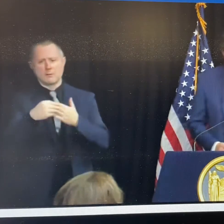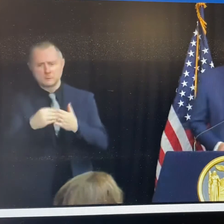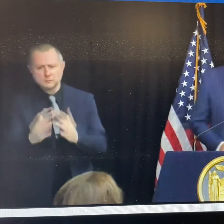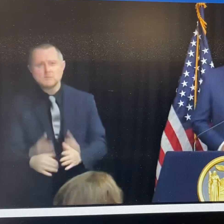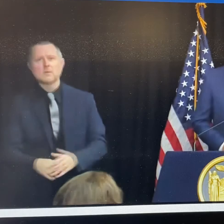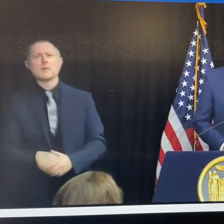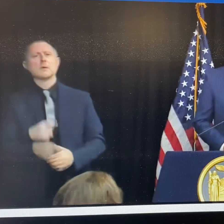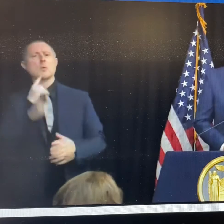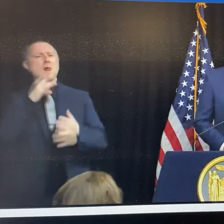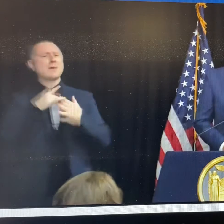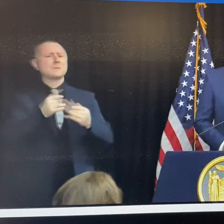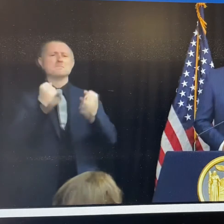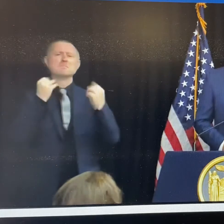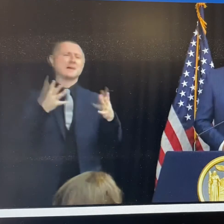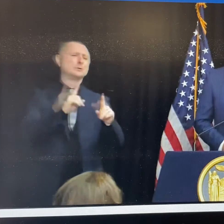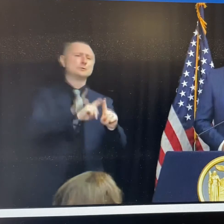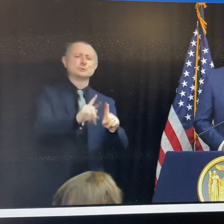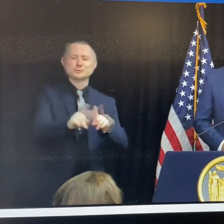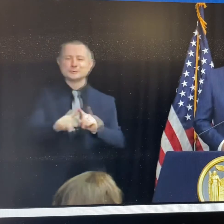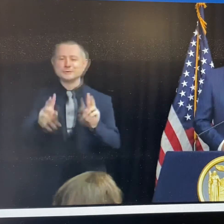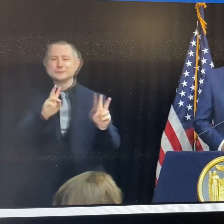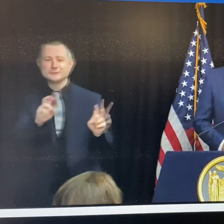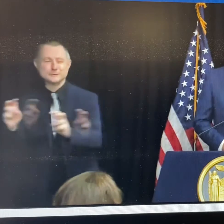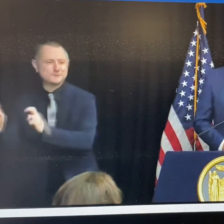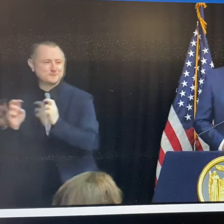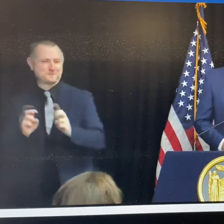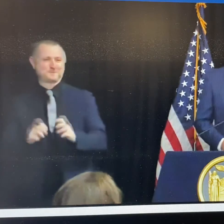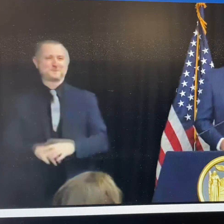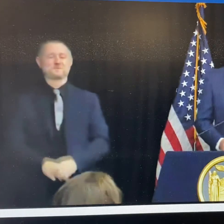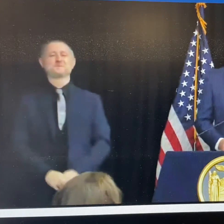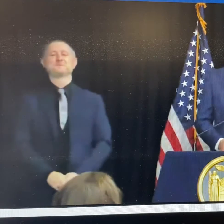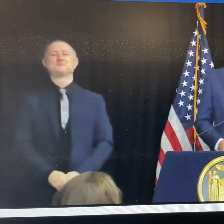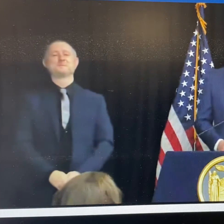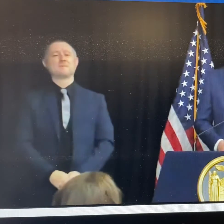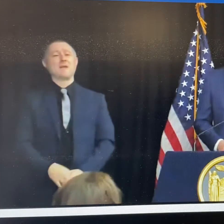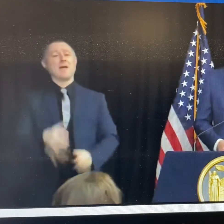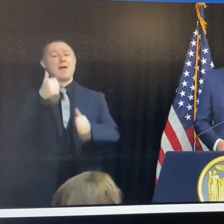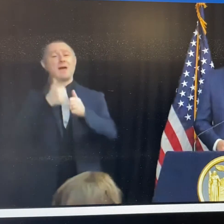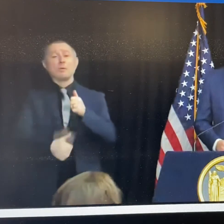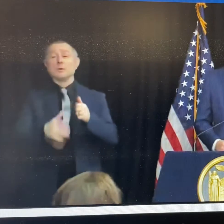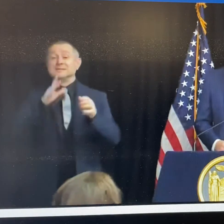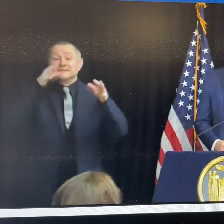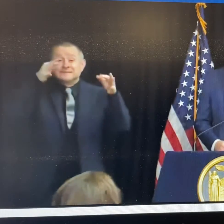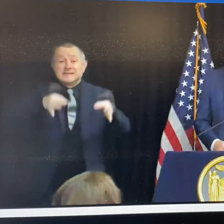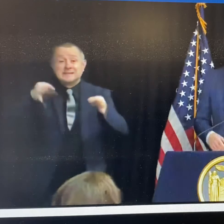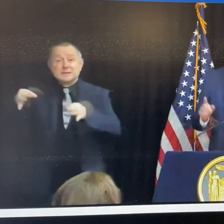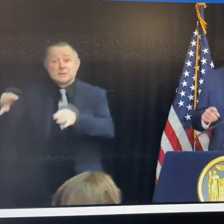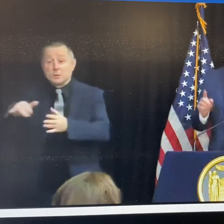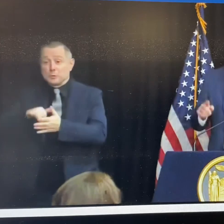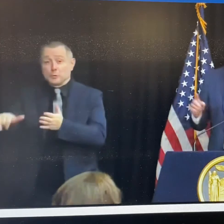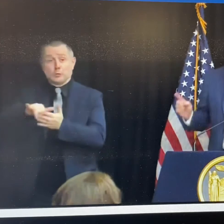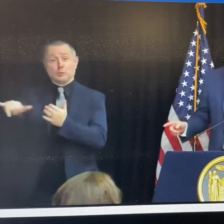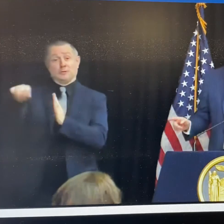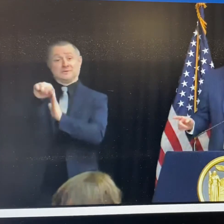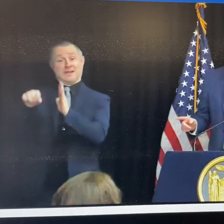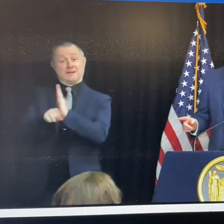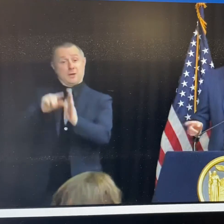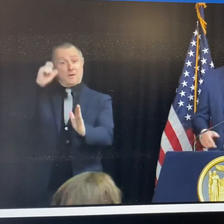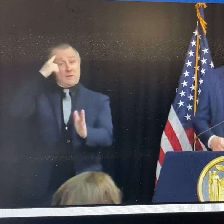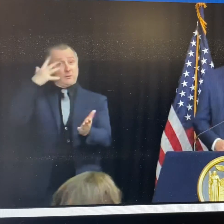other issues. Every major decision that's going to come out of New York State government from